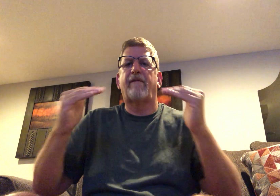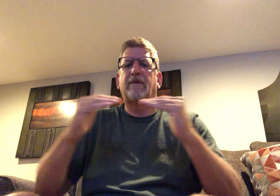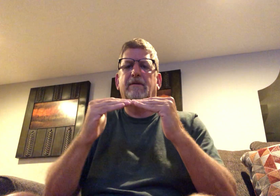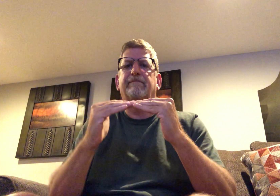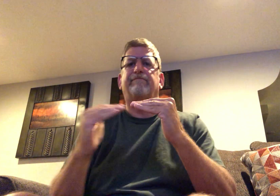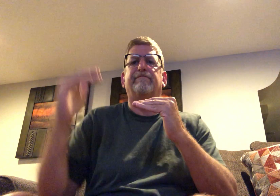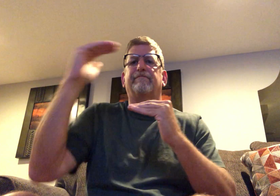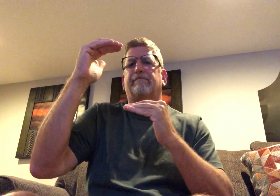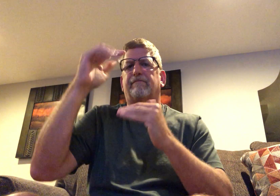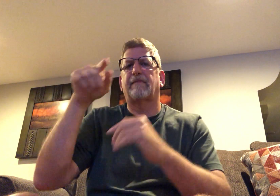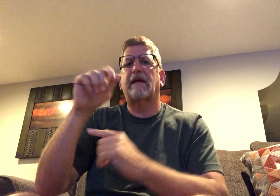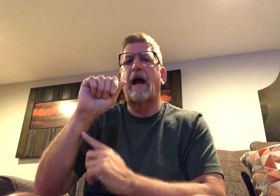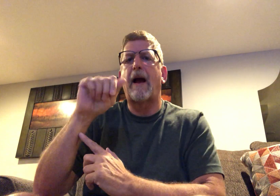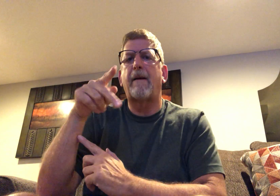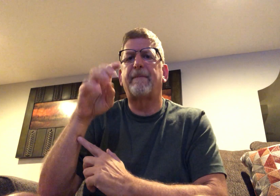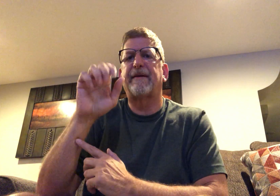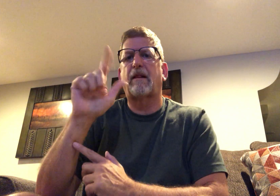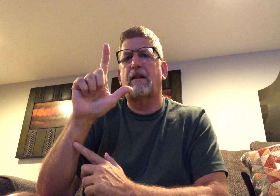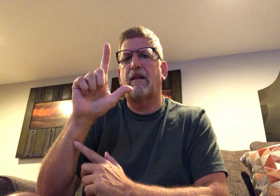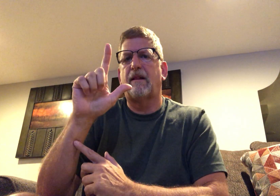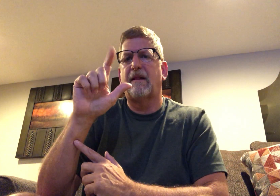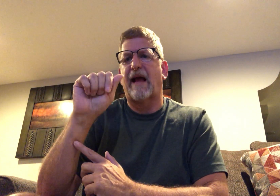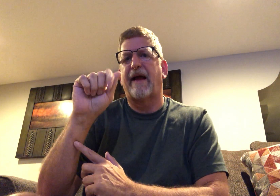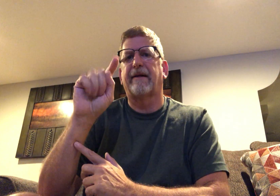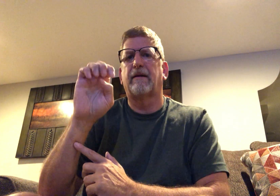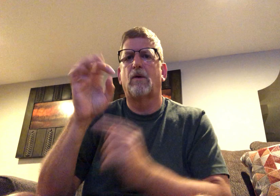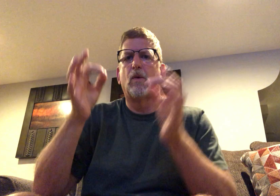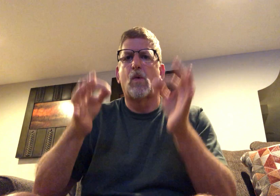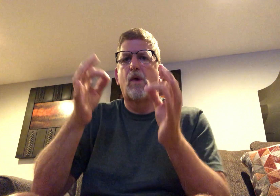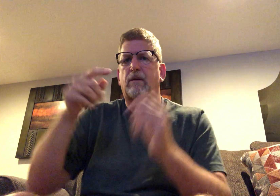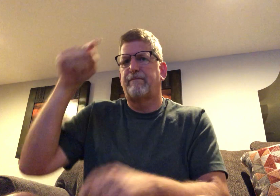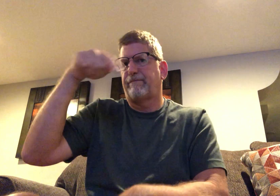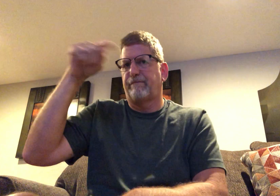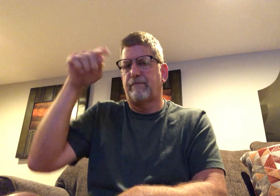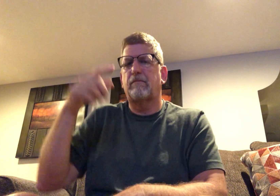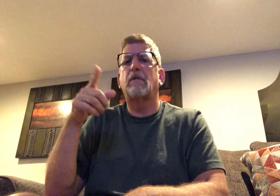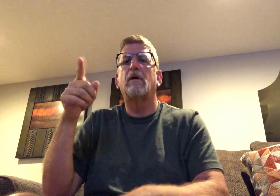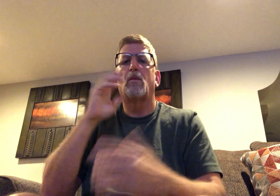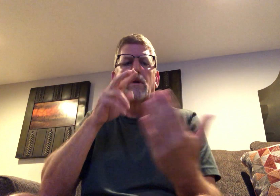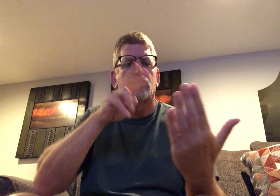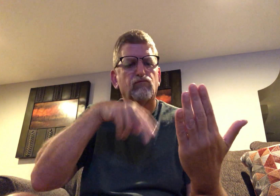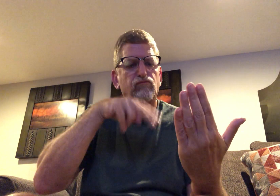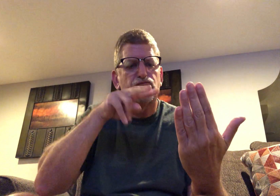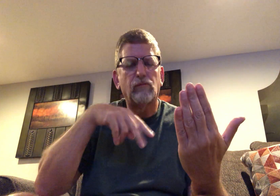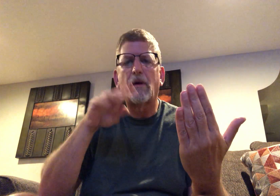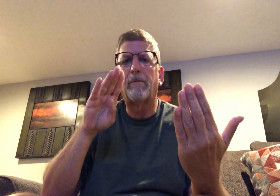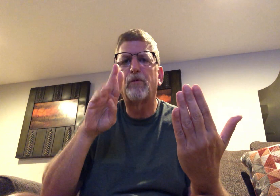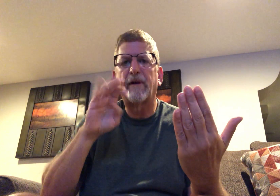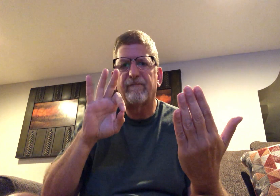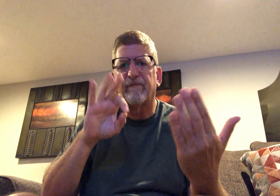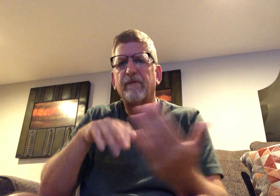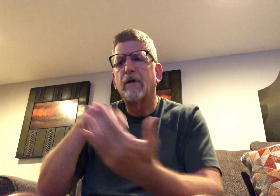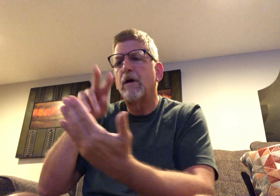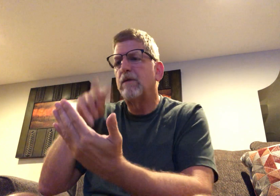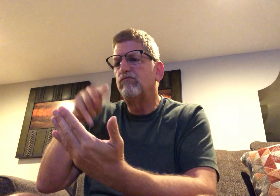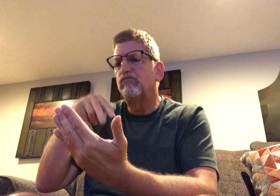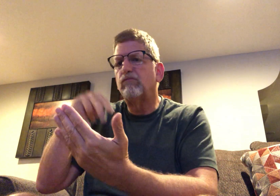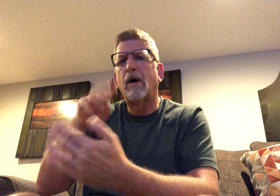away? Yes, because they were going to lie about the conversation I was having You with have the president. proof that Soros was funding it? I